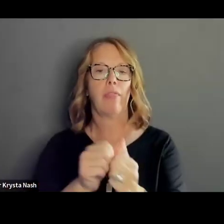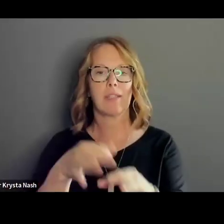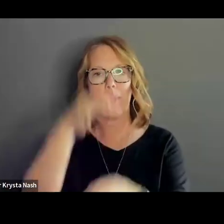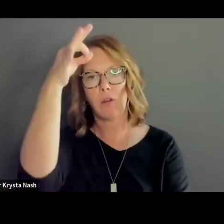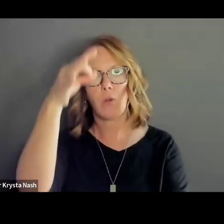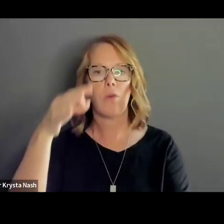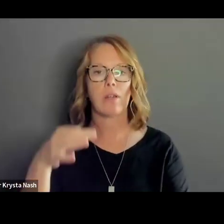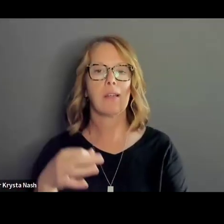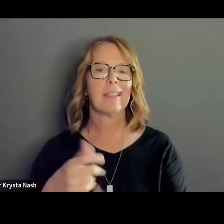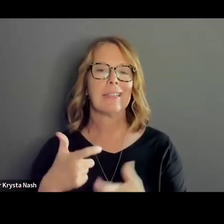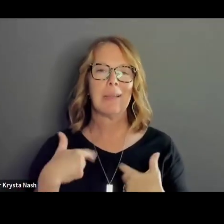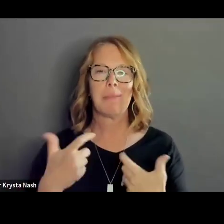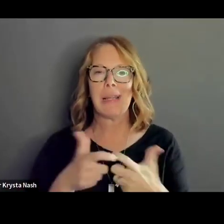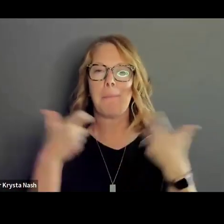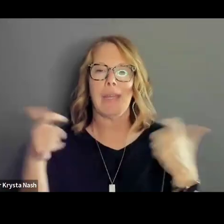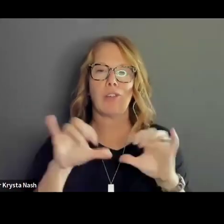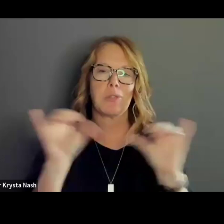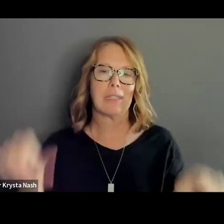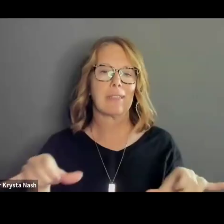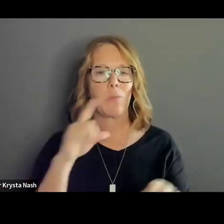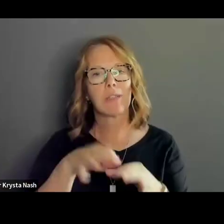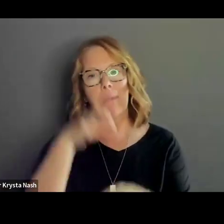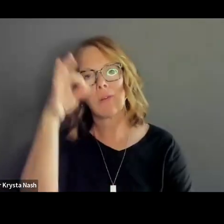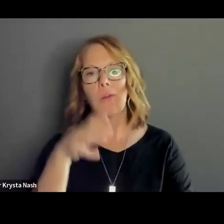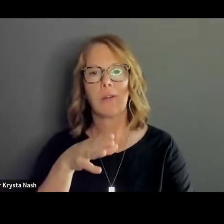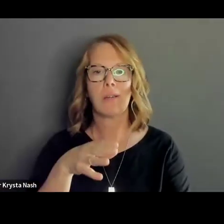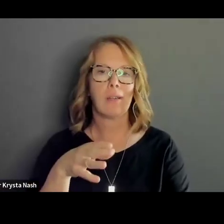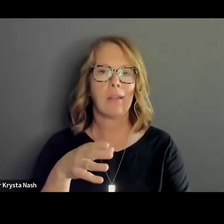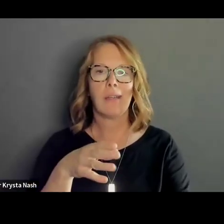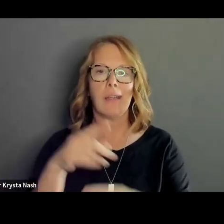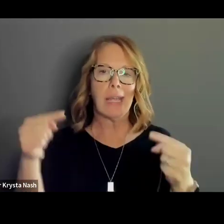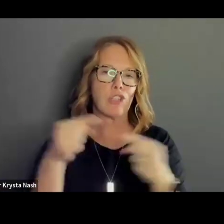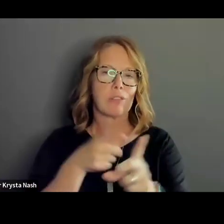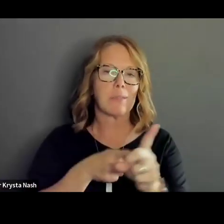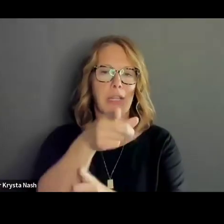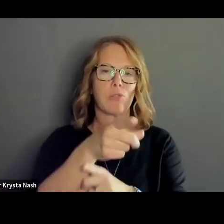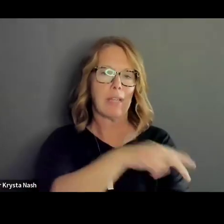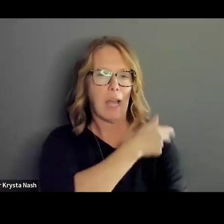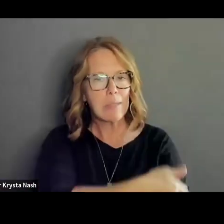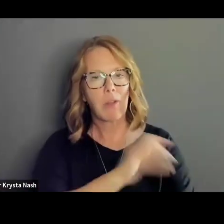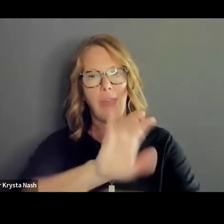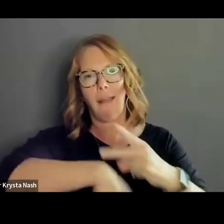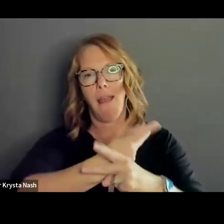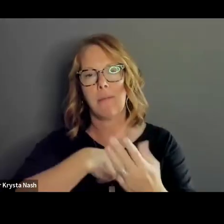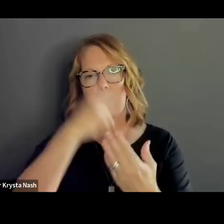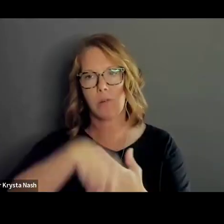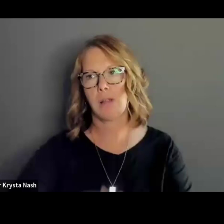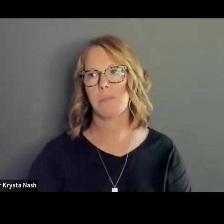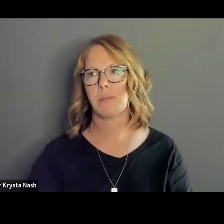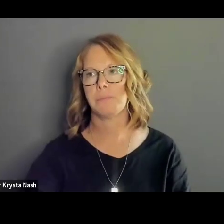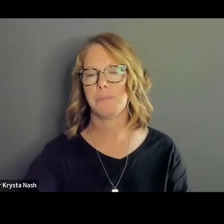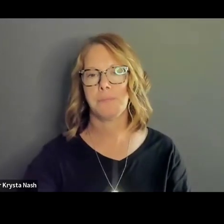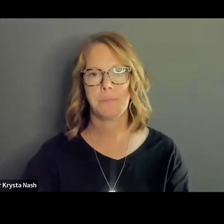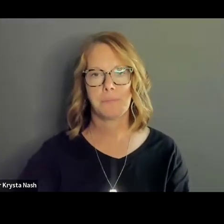bigger systems where there's a spinal cord injury specialty hospital. They usually have those kind of programs.